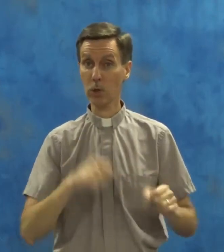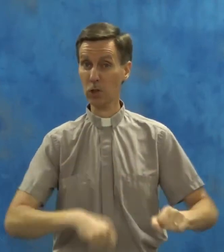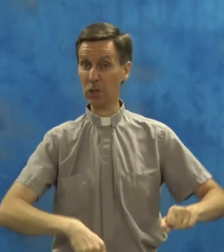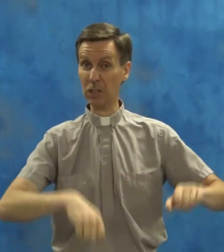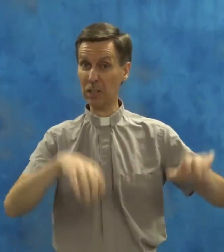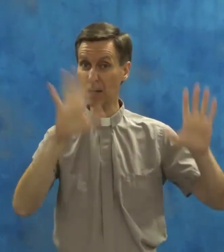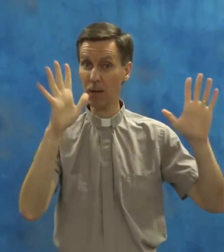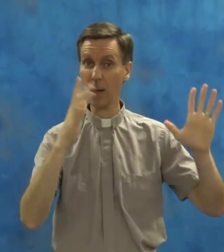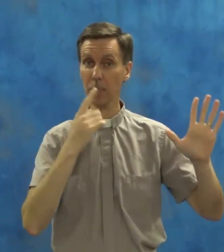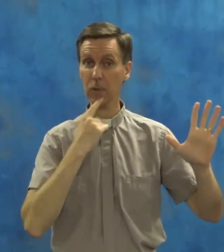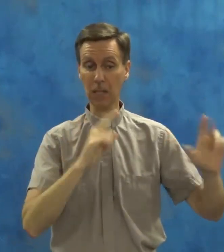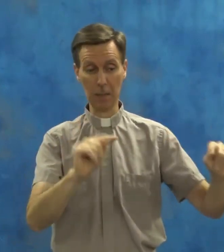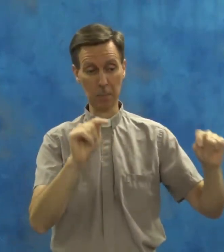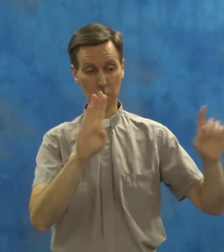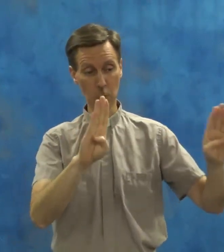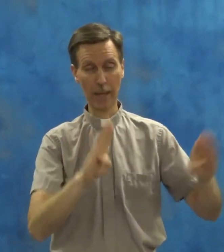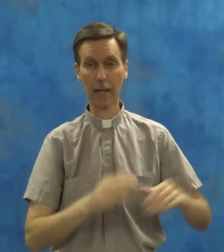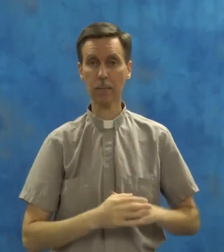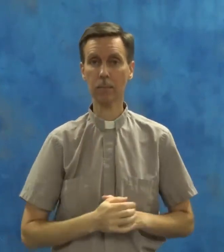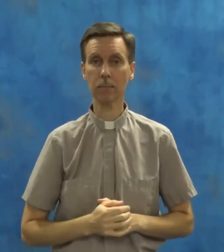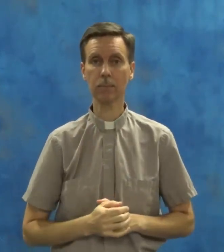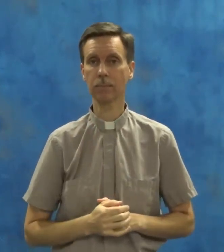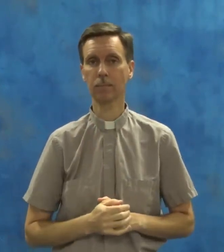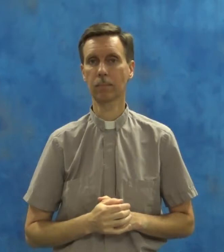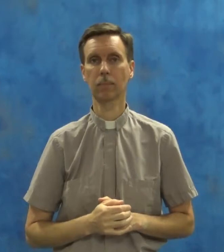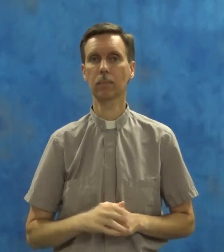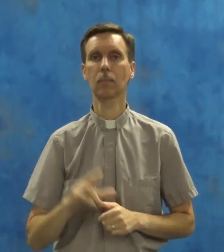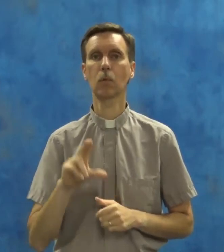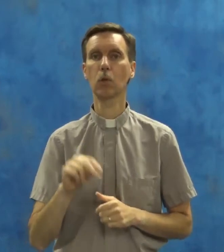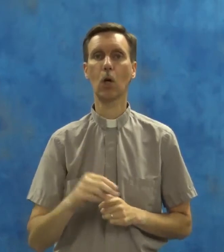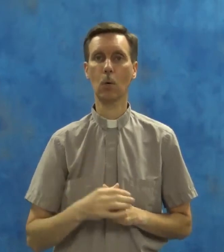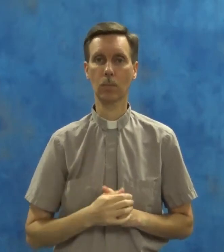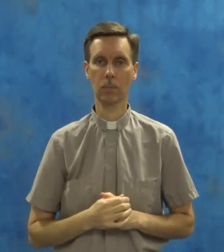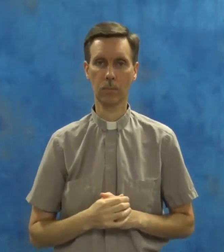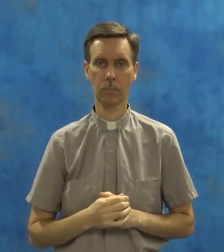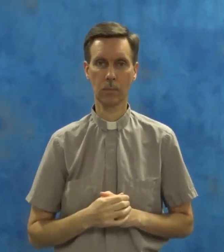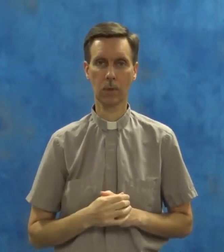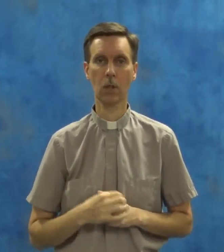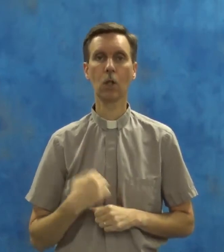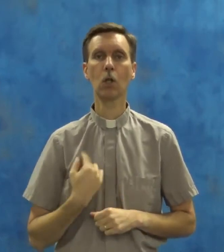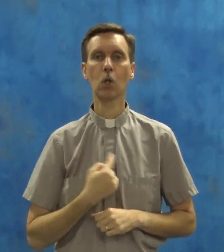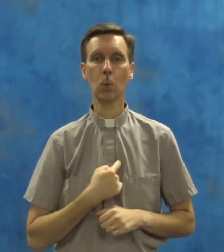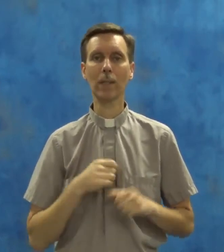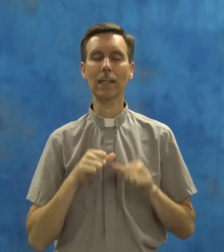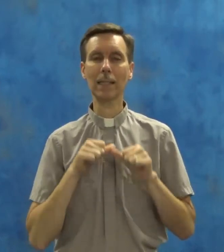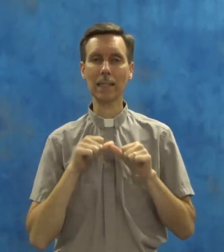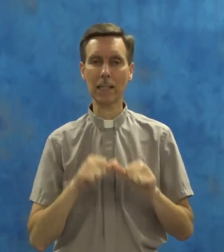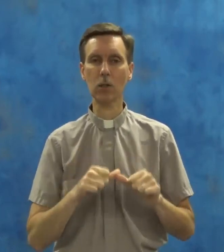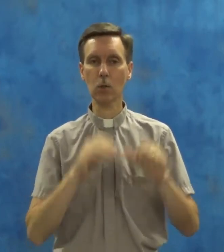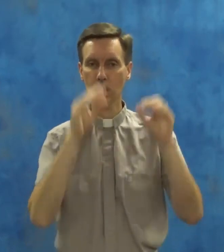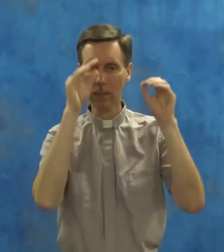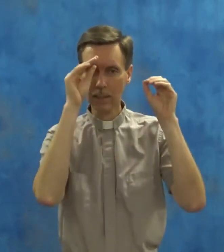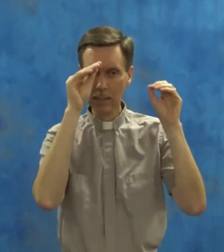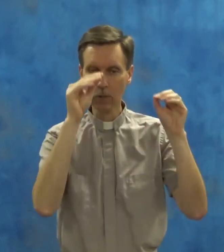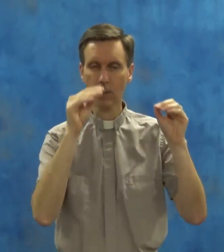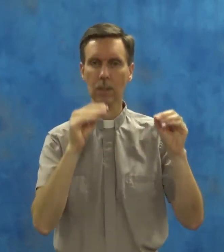just give up and say, too bad? No. We continue teaching